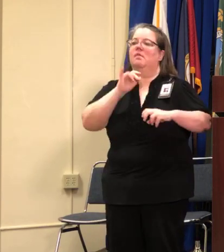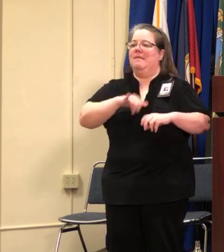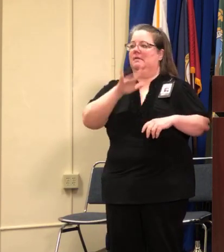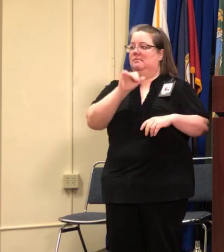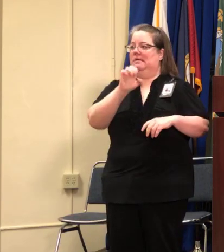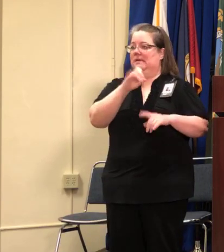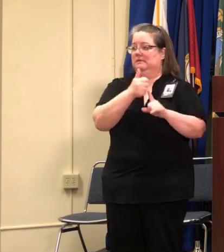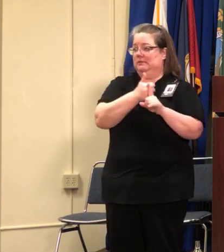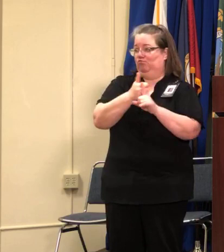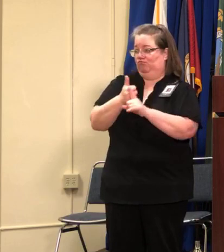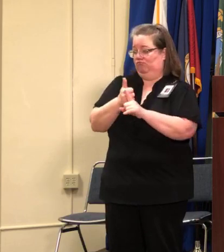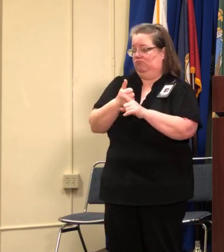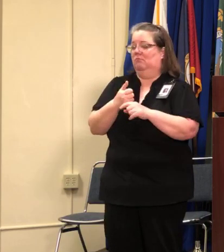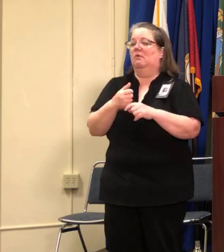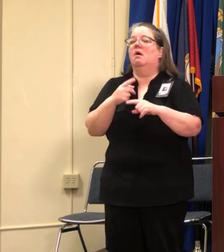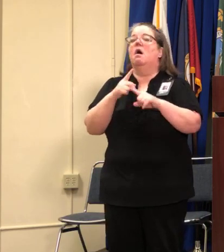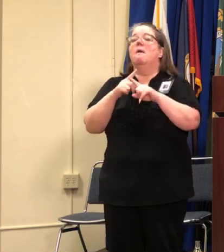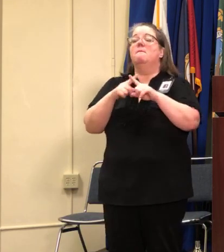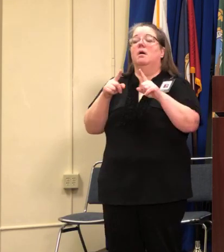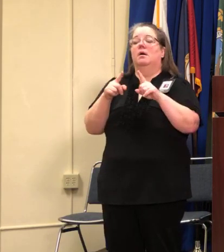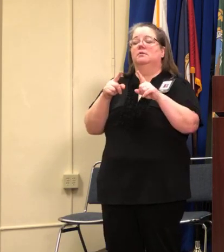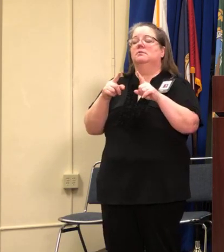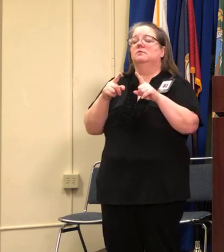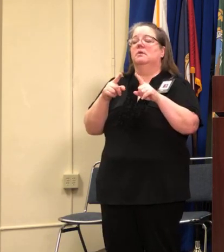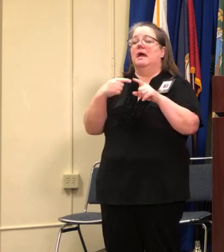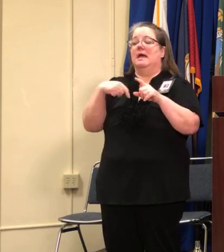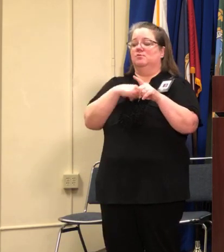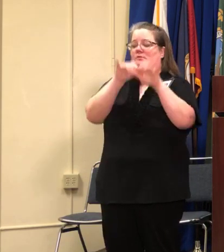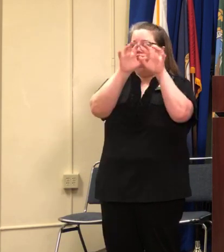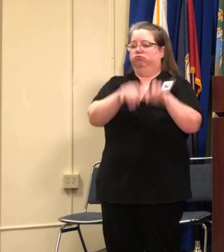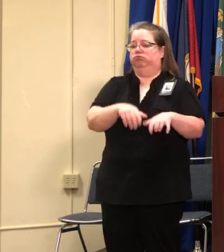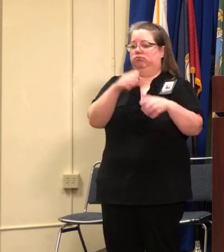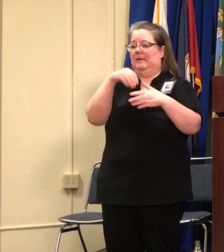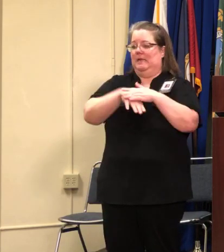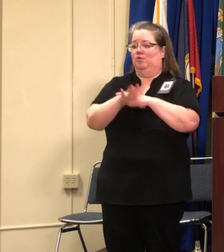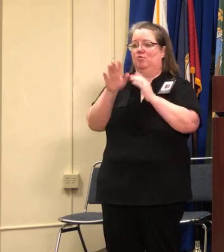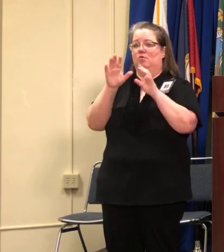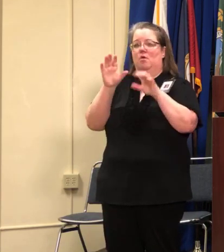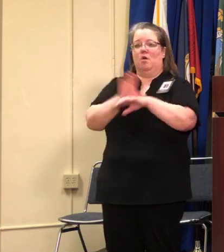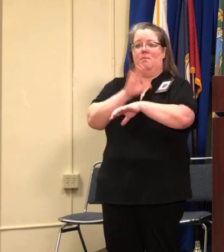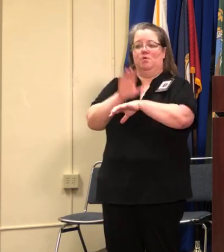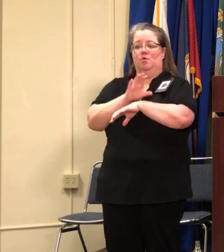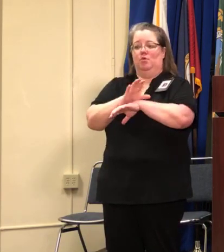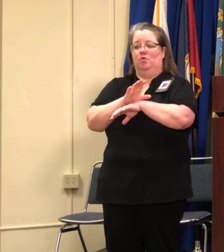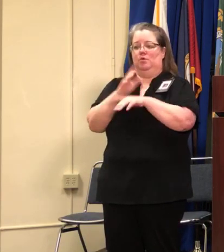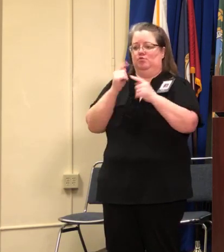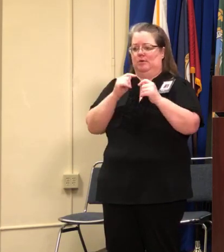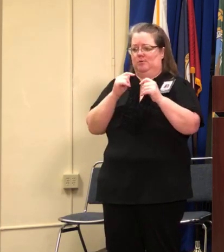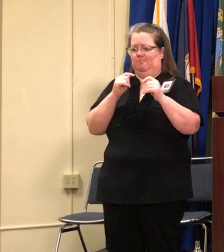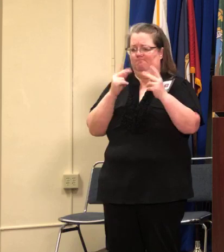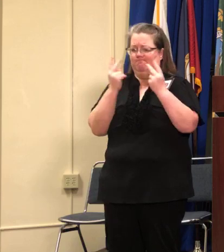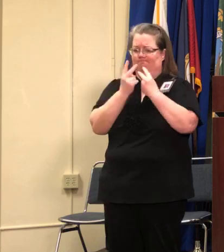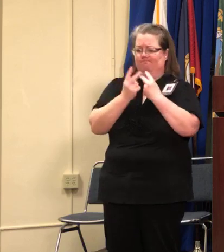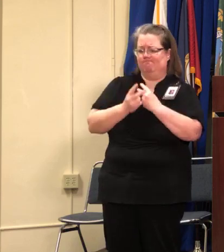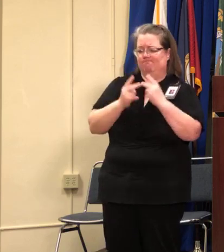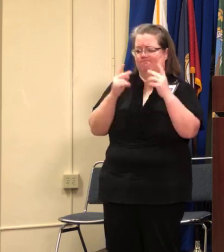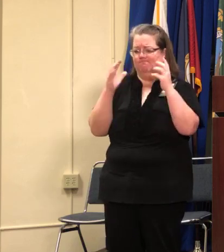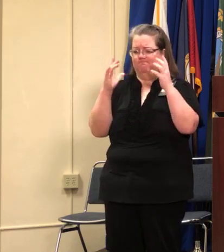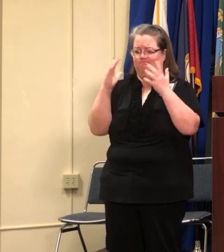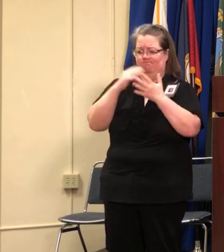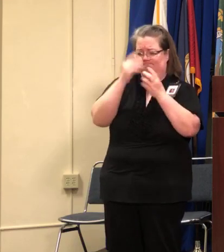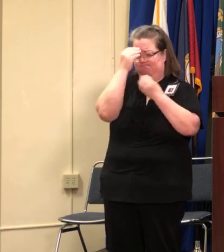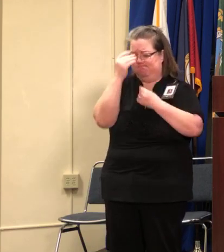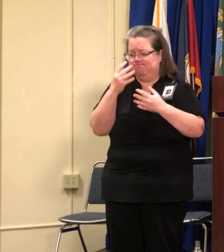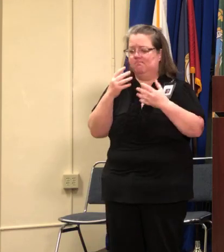cases. But as we put the information into the computers and are able to begin to crunch the numbers and learn